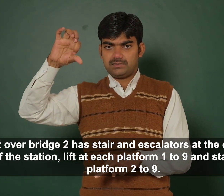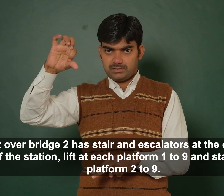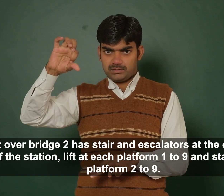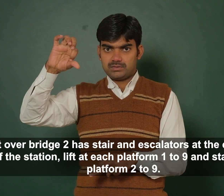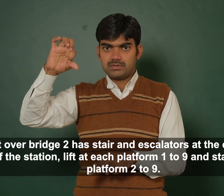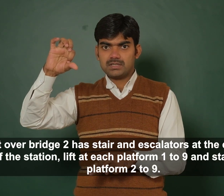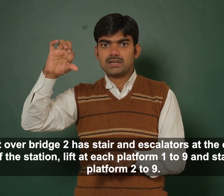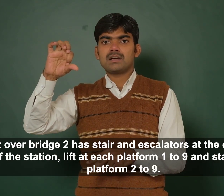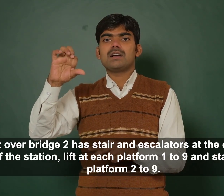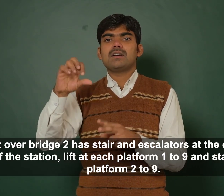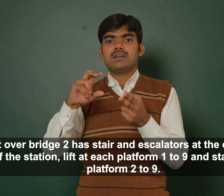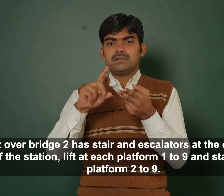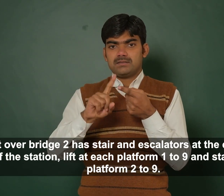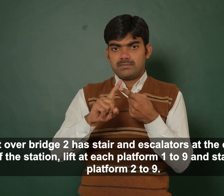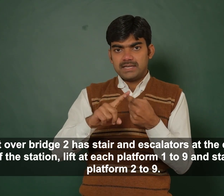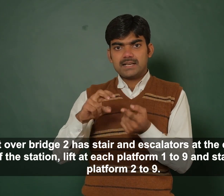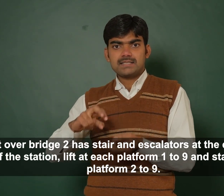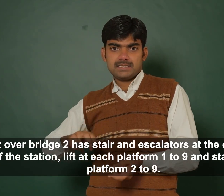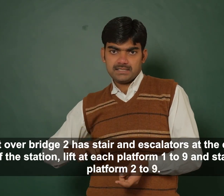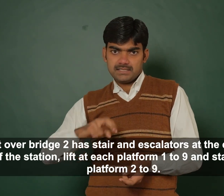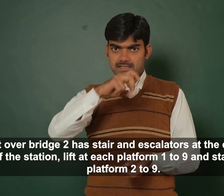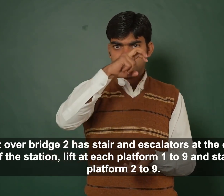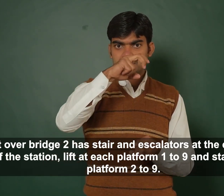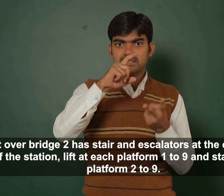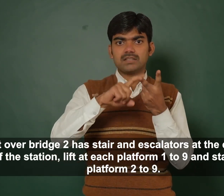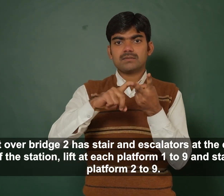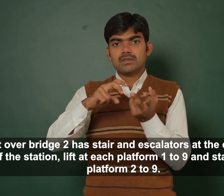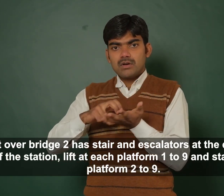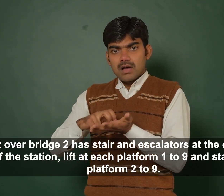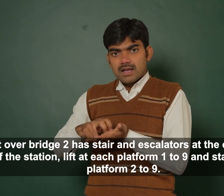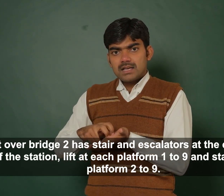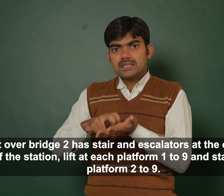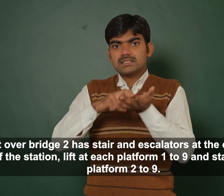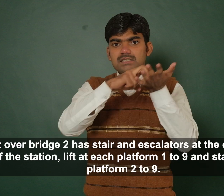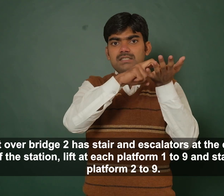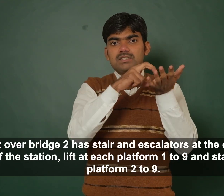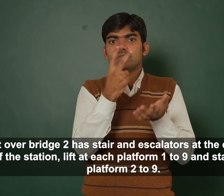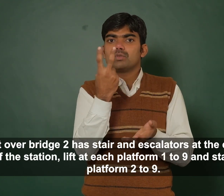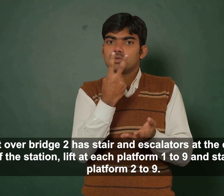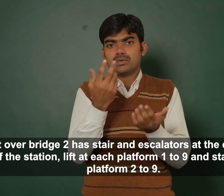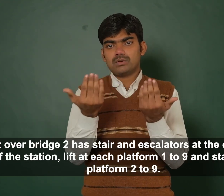at each platform 1 to 9 and stairs at platform 2 to 9.